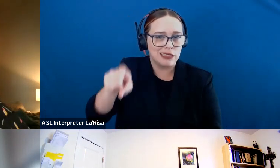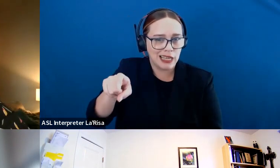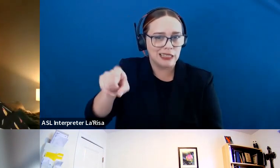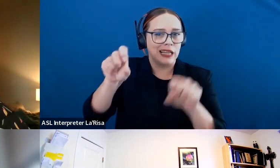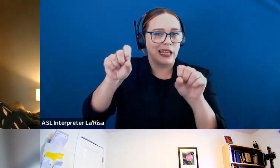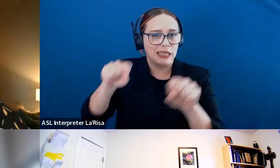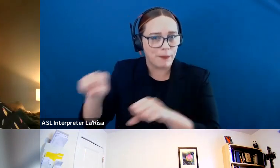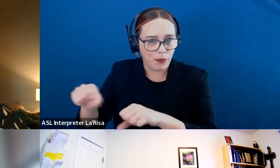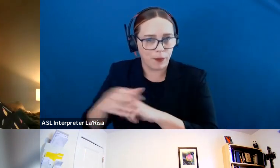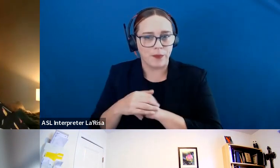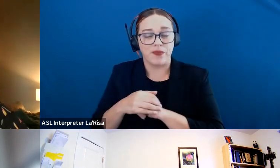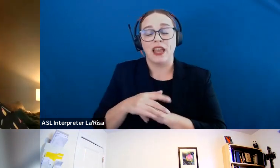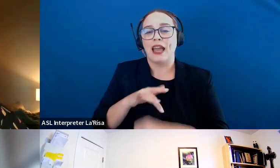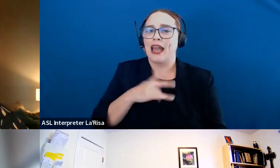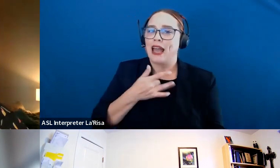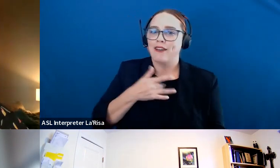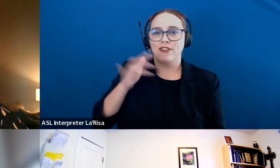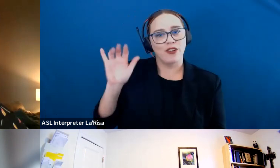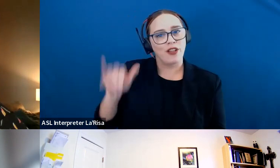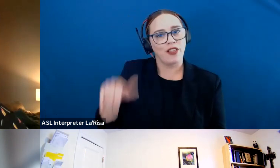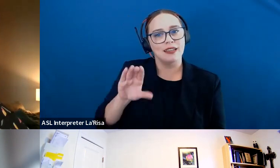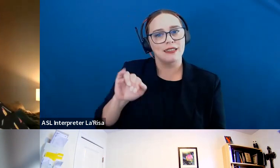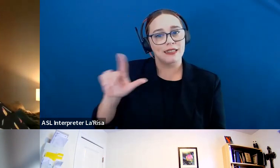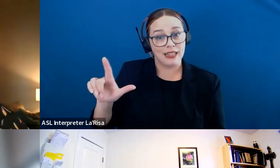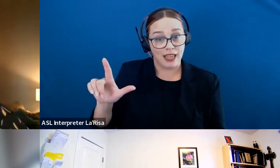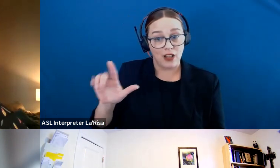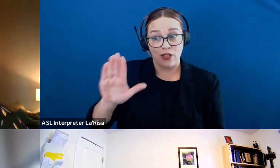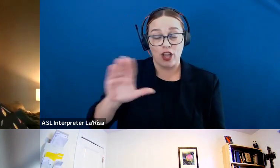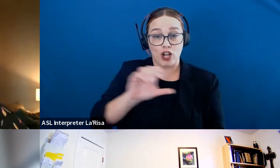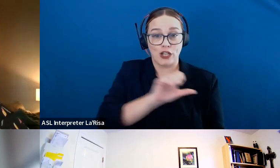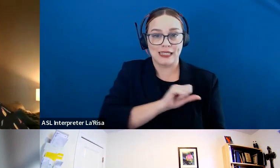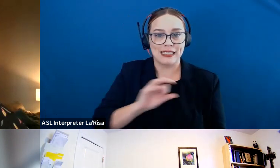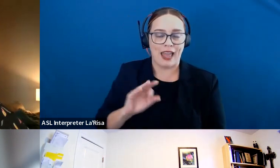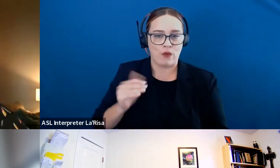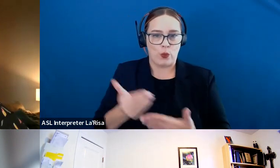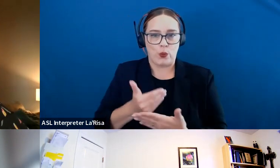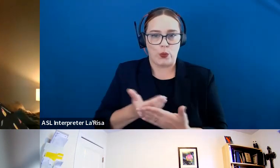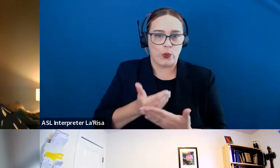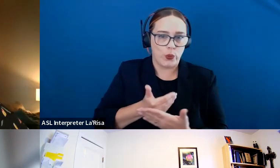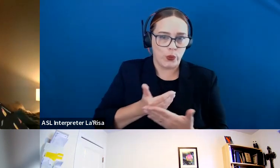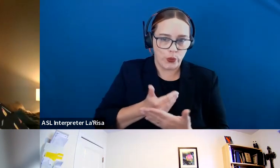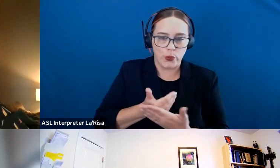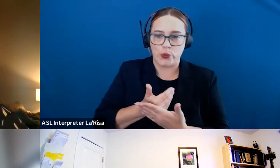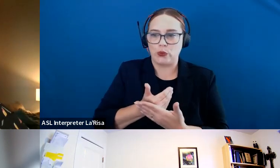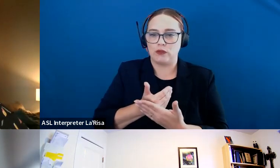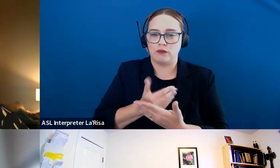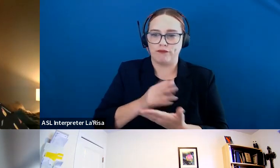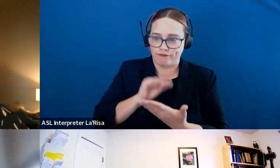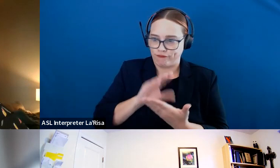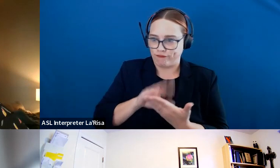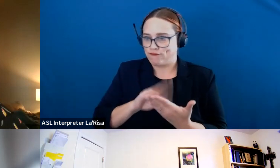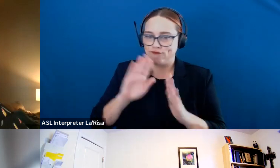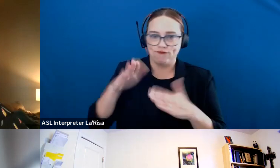very likely a CIL whose staff are very new to provided employment services,